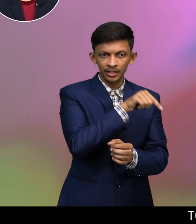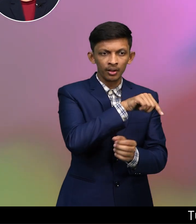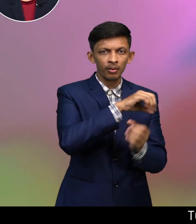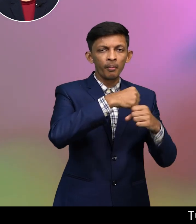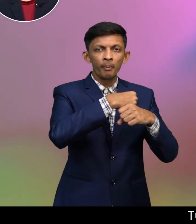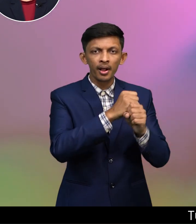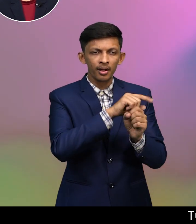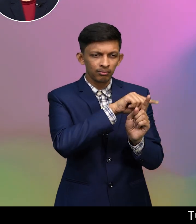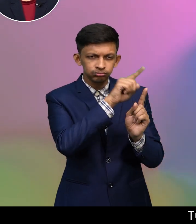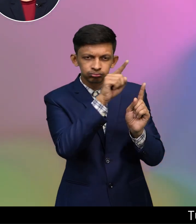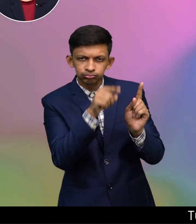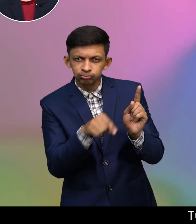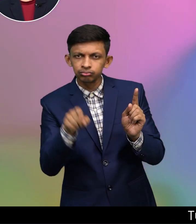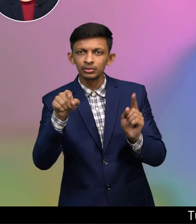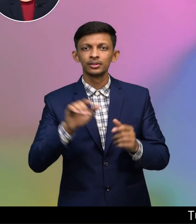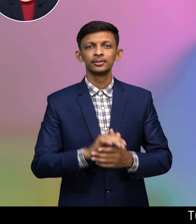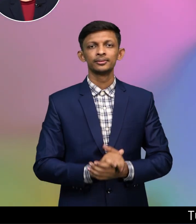Mechanism of urine formation.